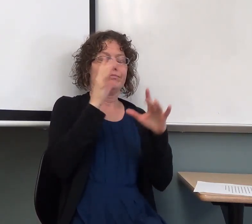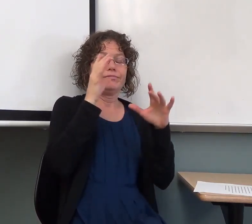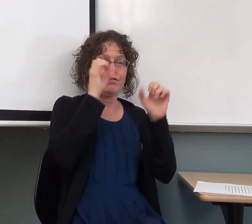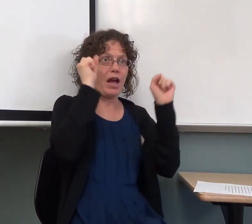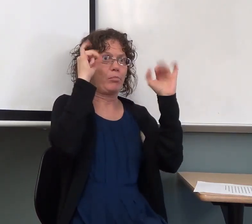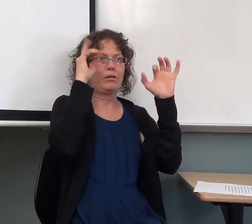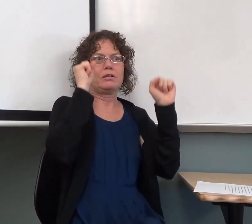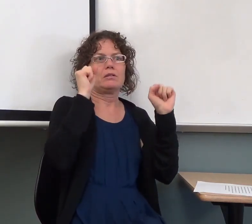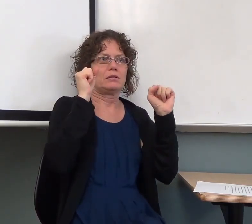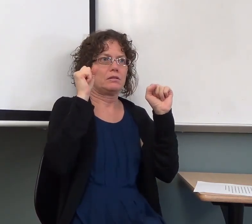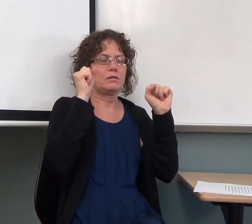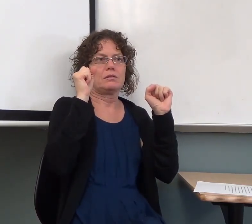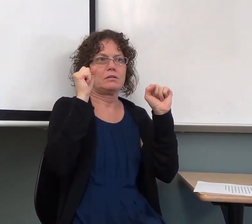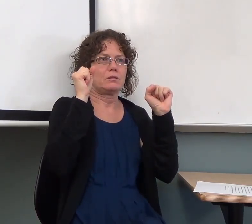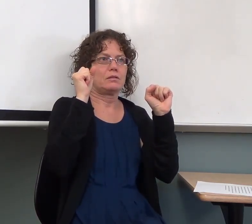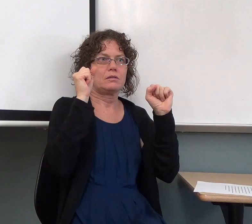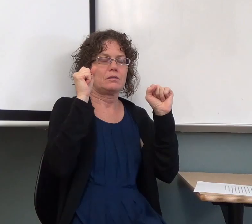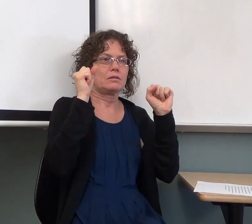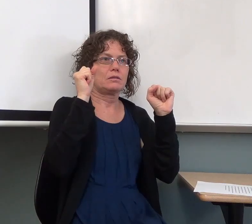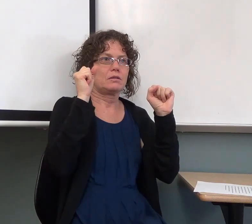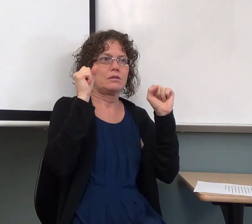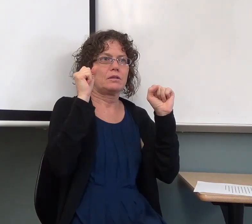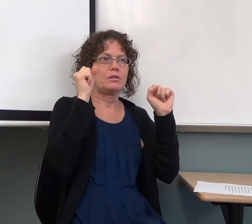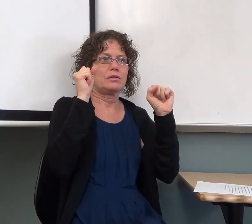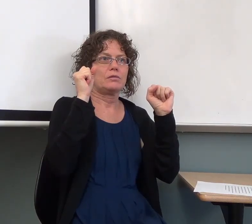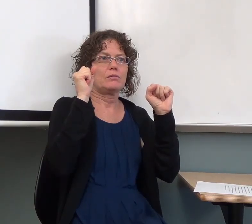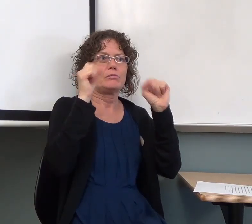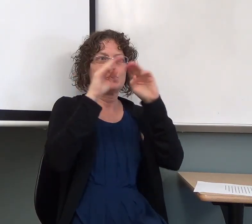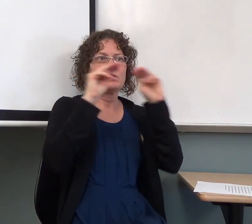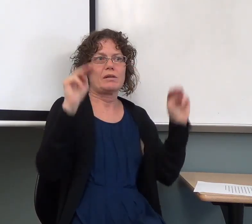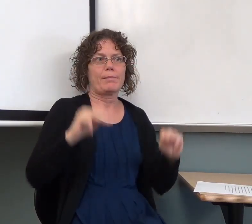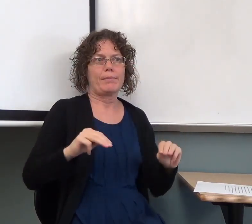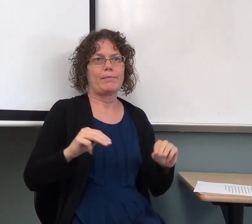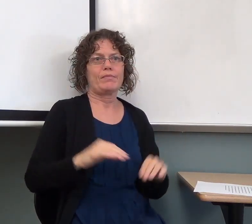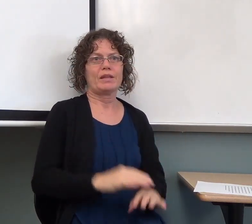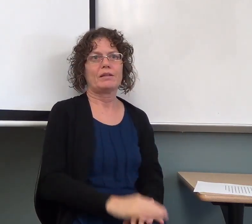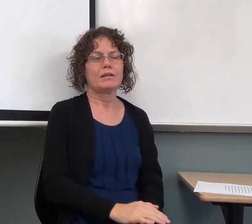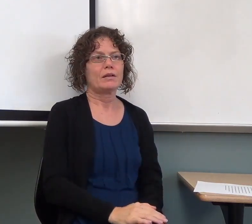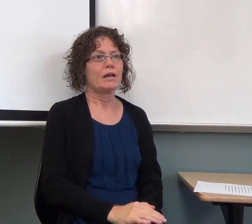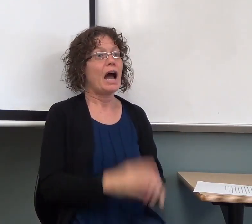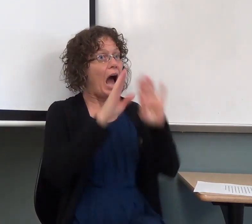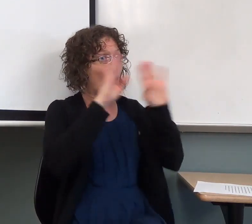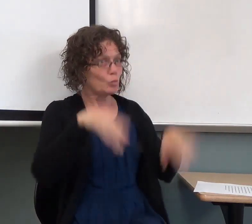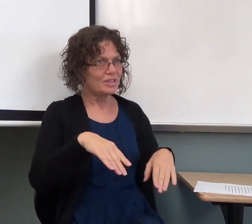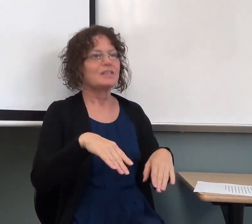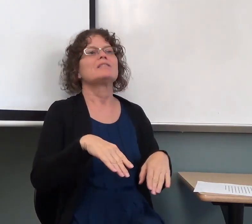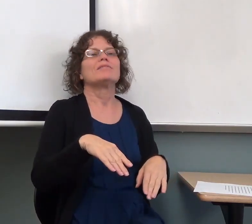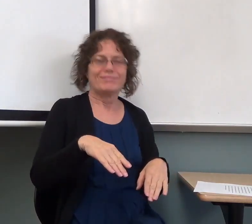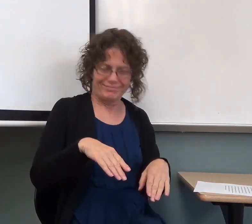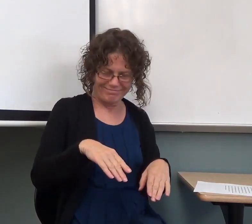Inside and out, the house has begun to look like a fabulous museum. House. House. Well done. The subject